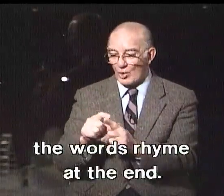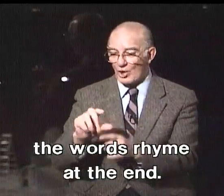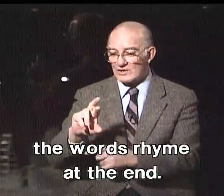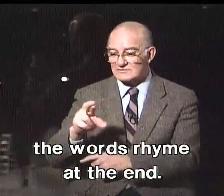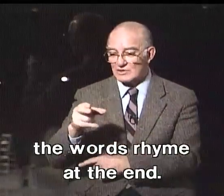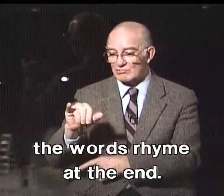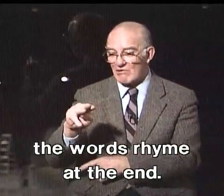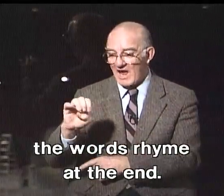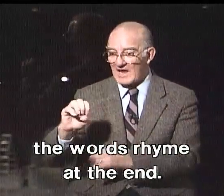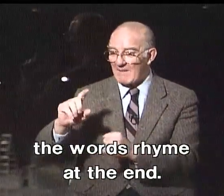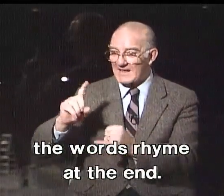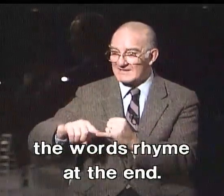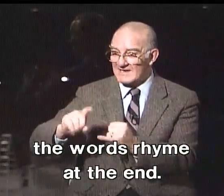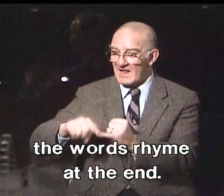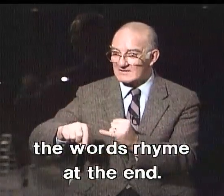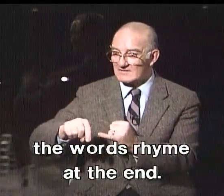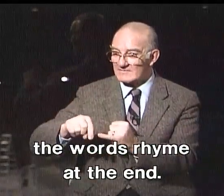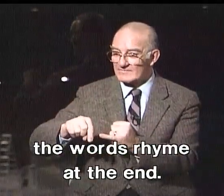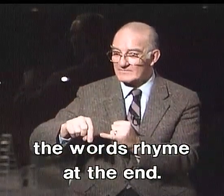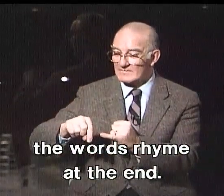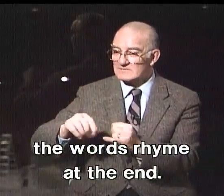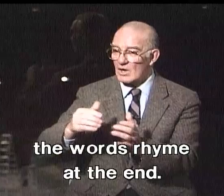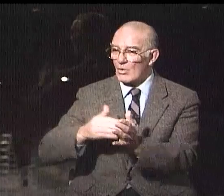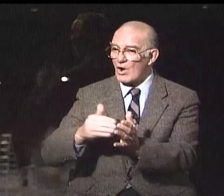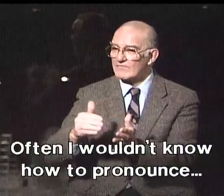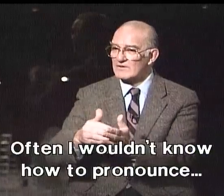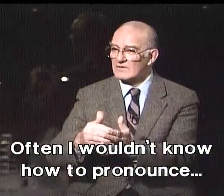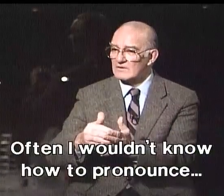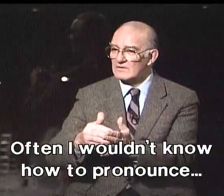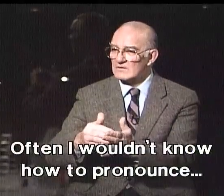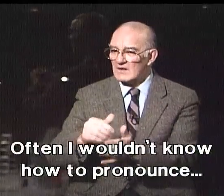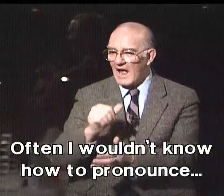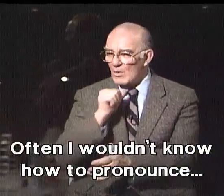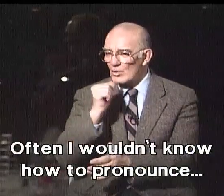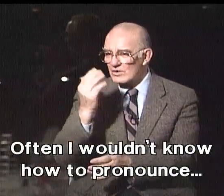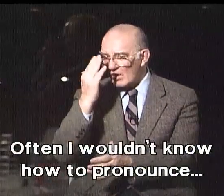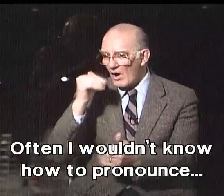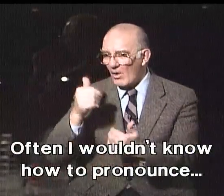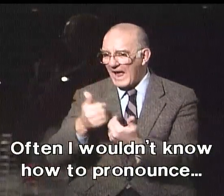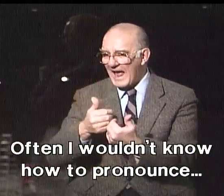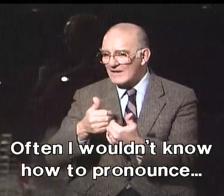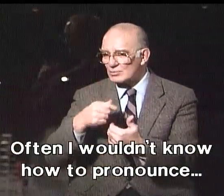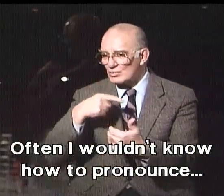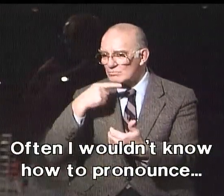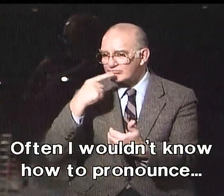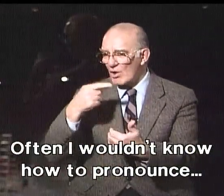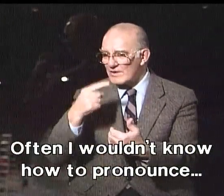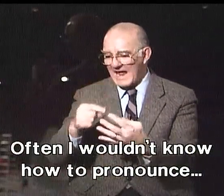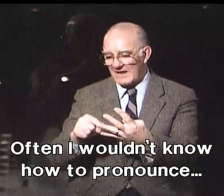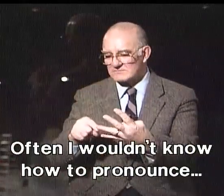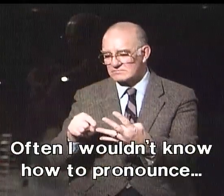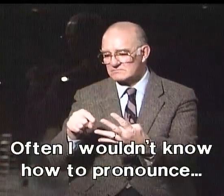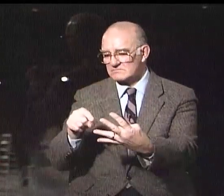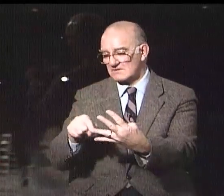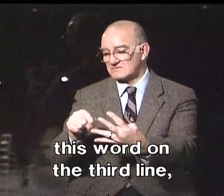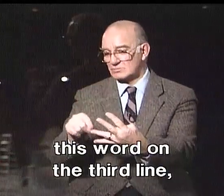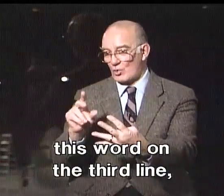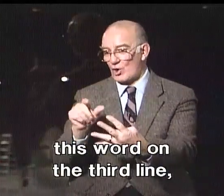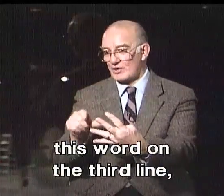words rhyme at the end. So often, I would know how to pronounce this word on